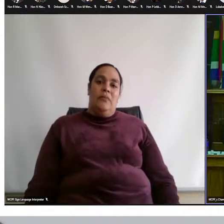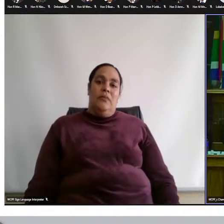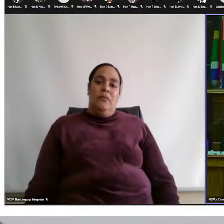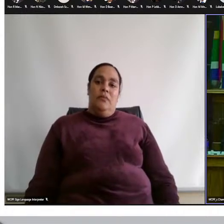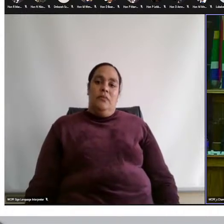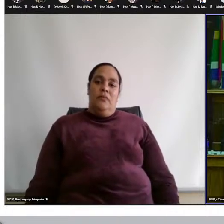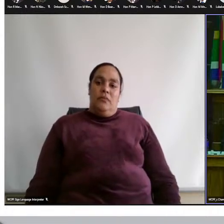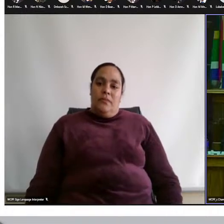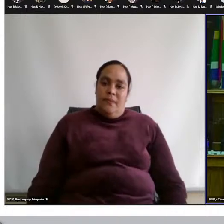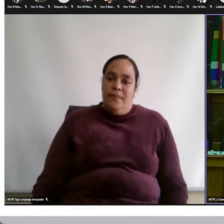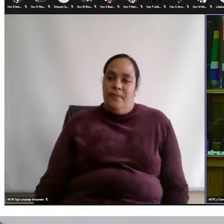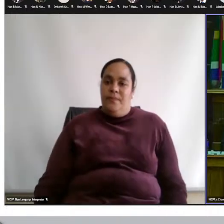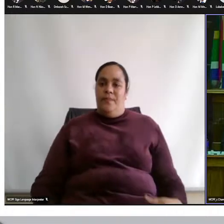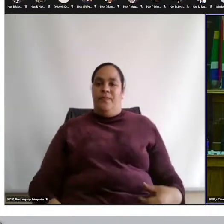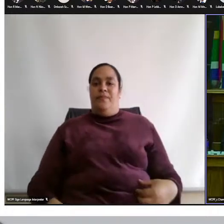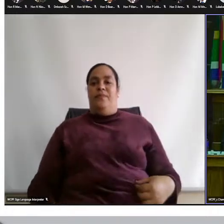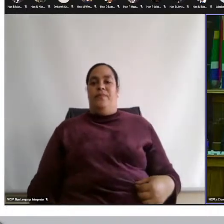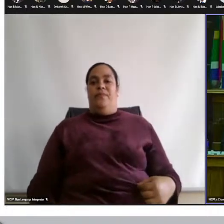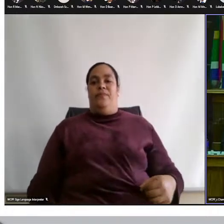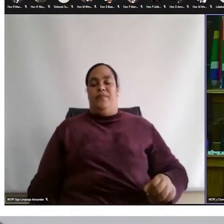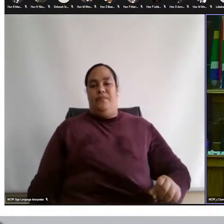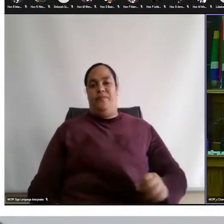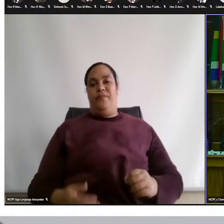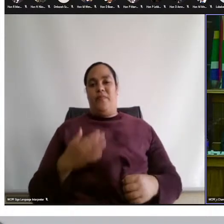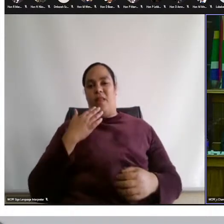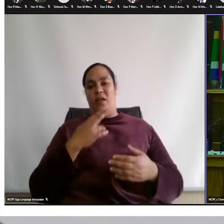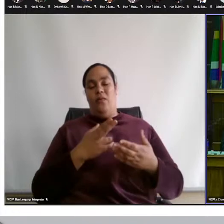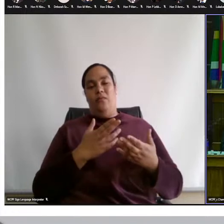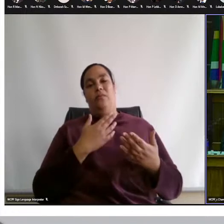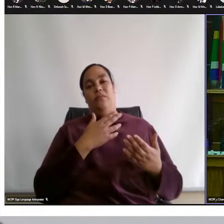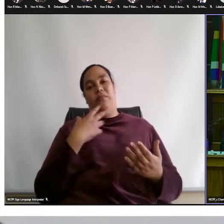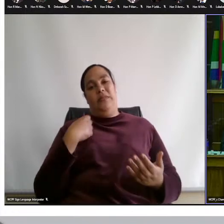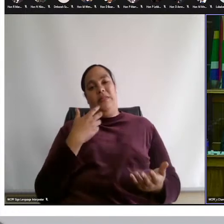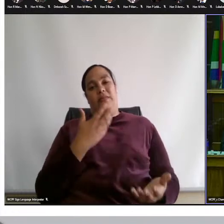Thank you, Honourable Dagmar. The Minister.